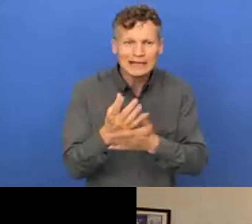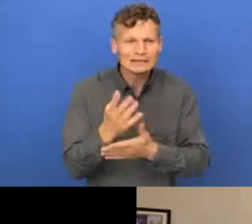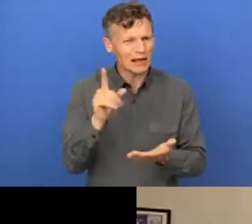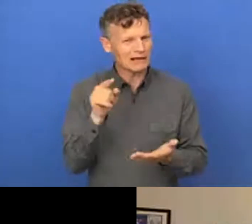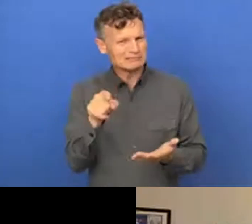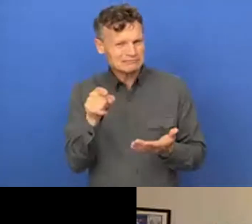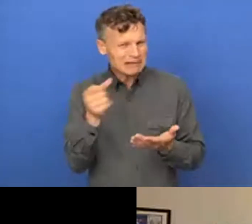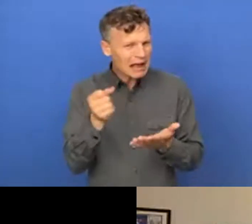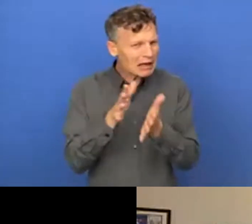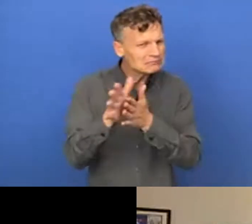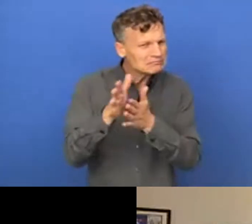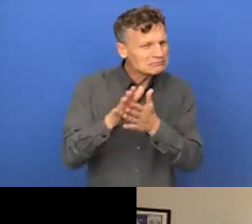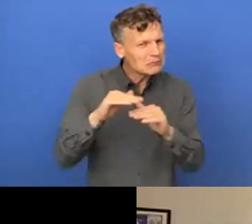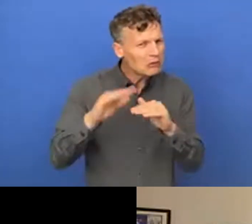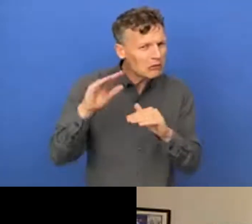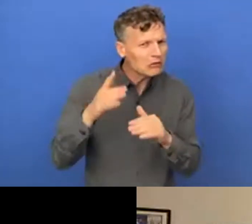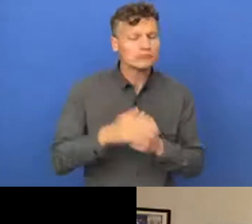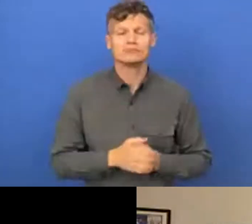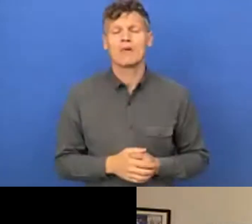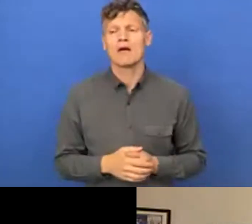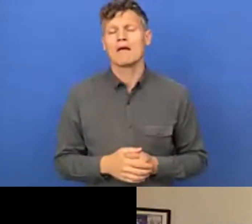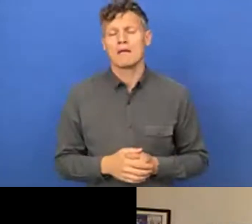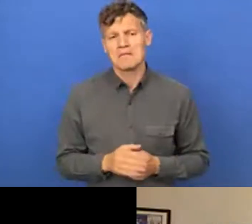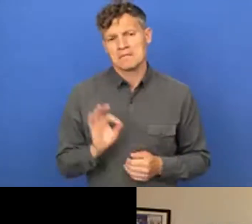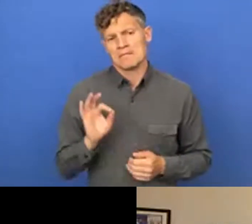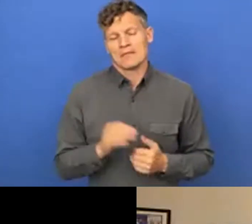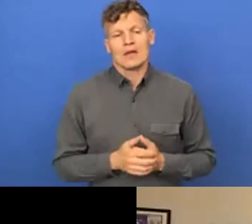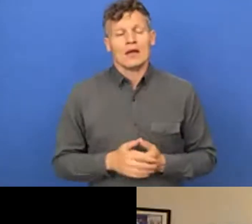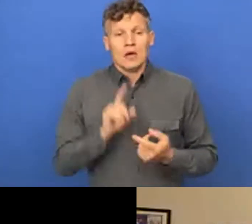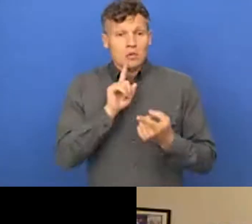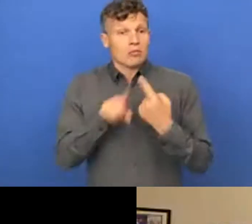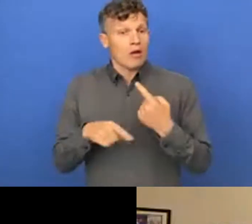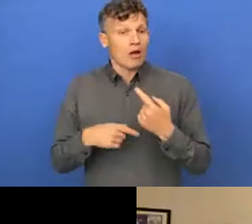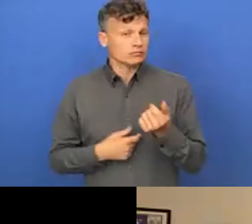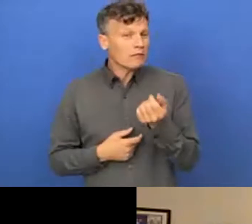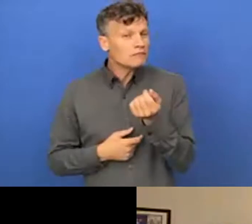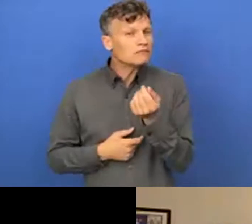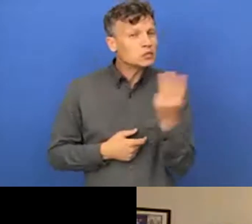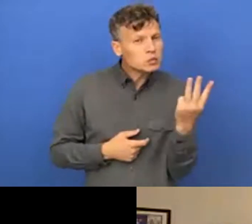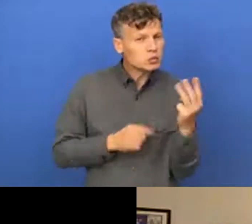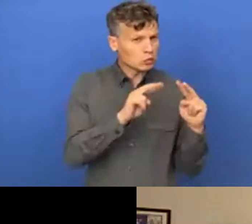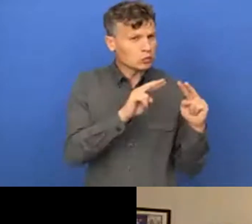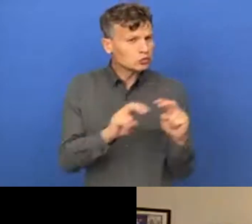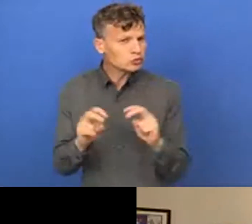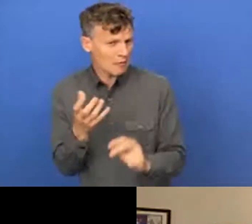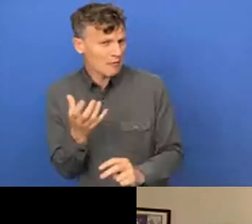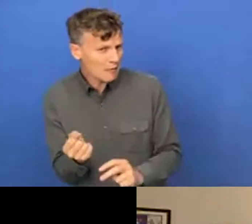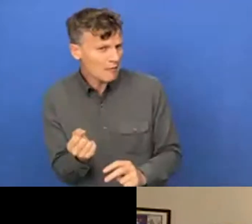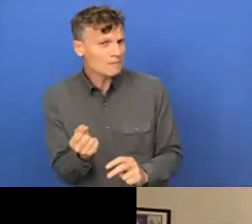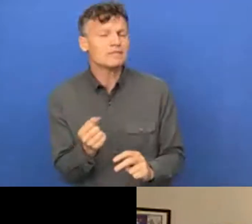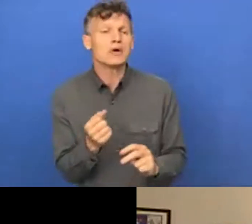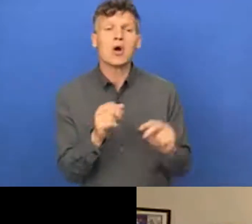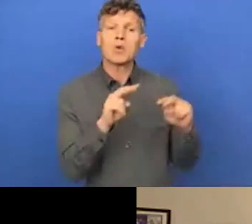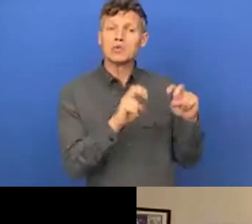studies on cyberbullying involving students with disabilities, and those suggest similar patterns to traditional forms of bullying.